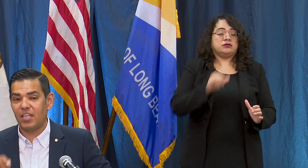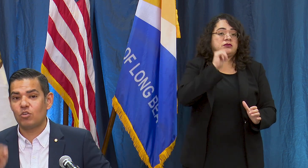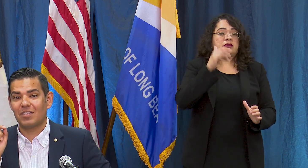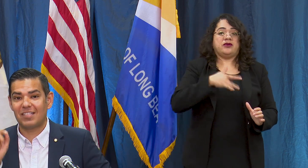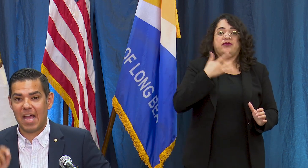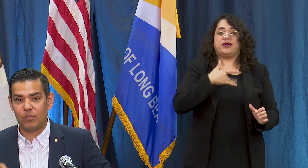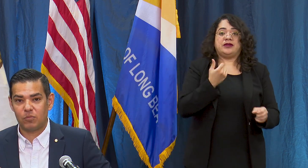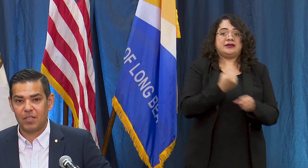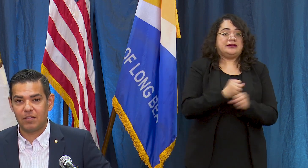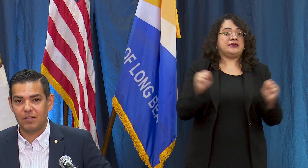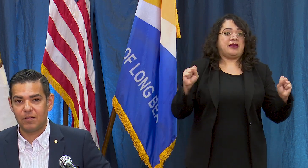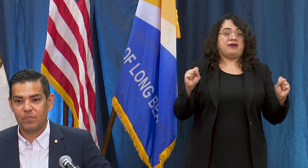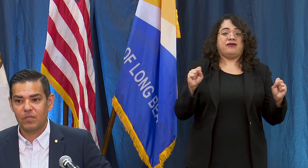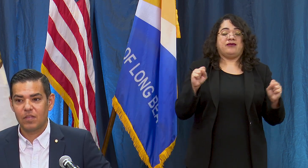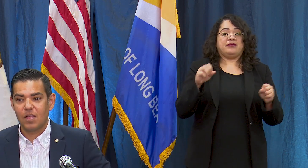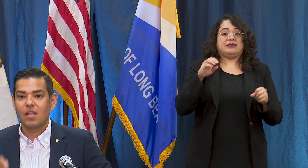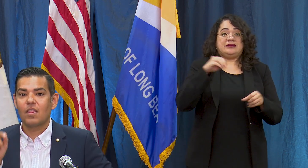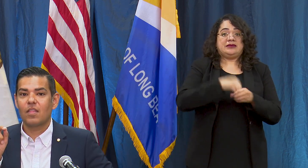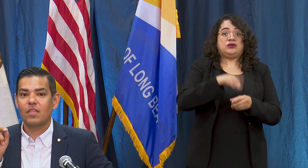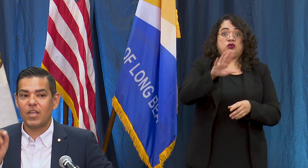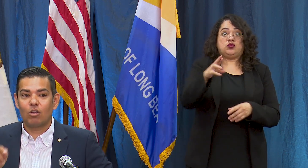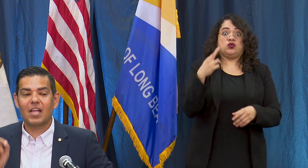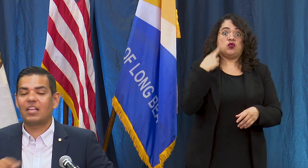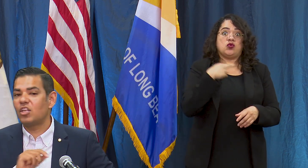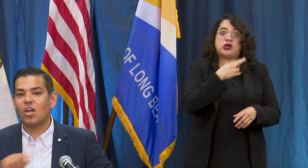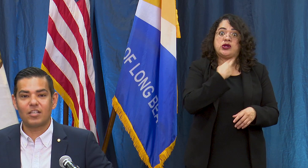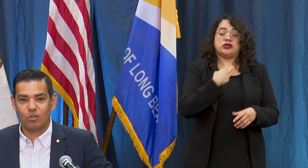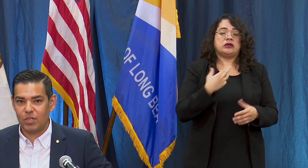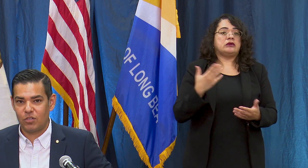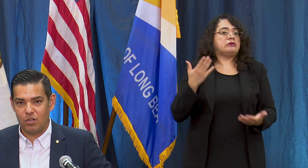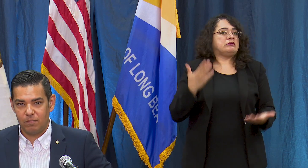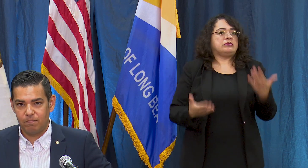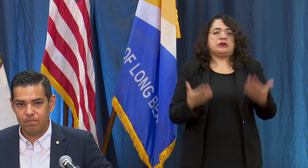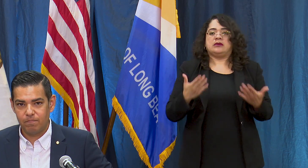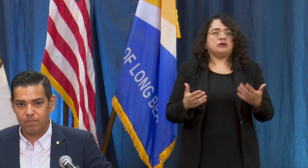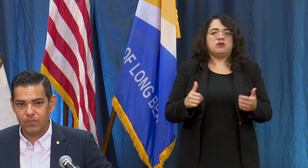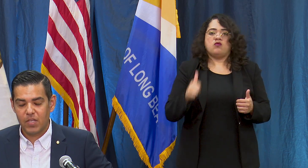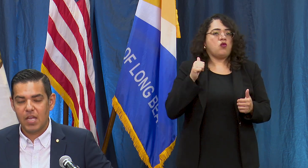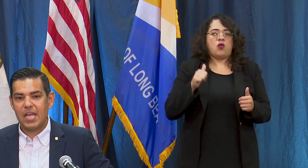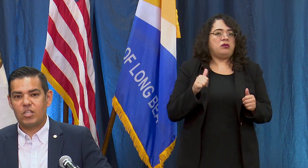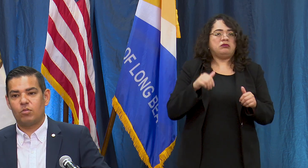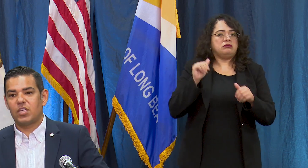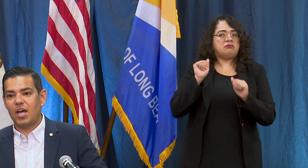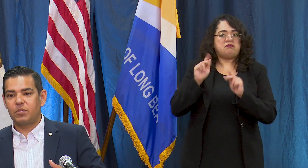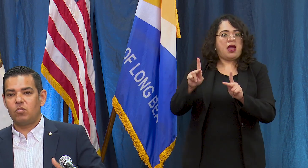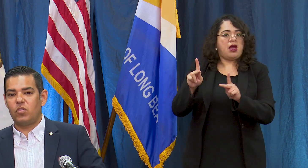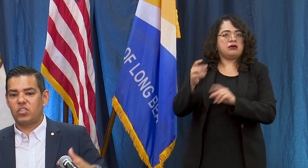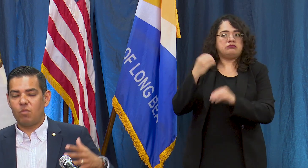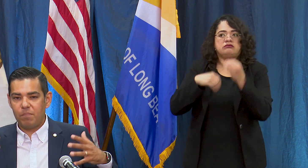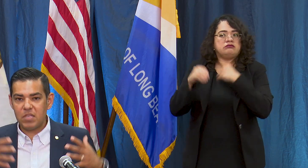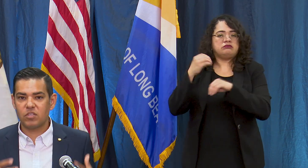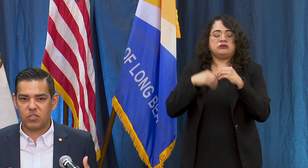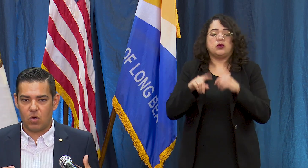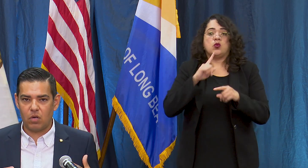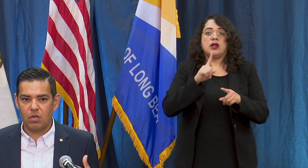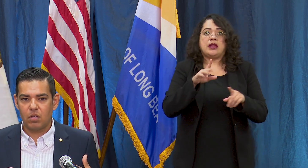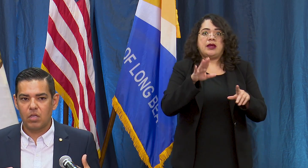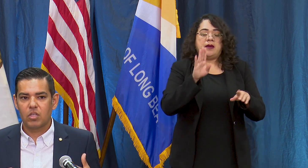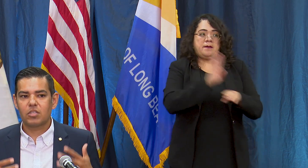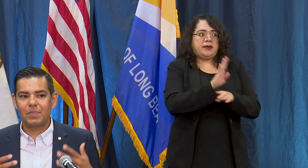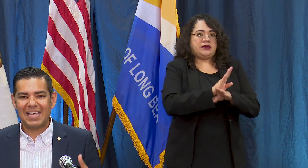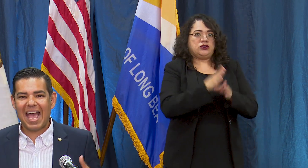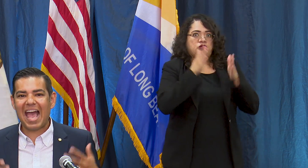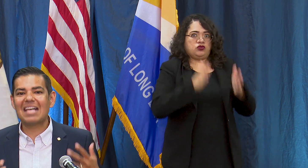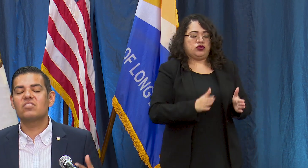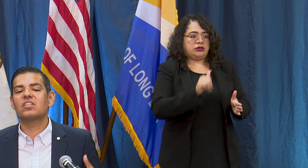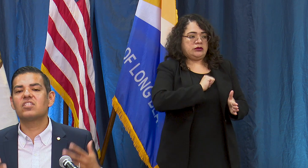safe in your establishment, they're likely not to return. And so it's up to the small business owner